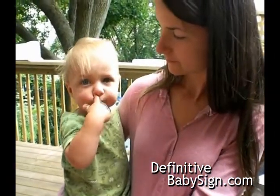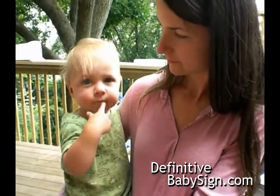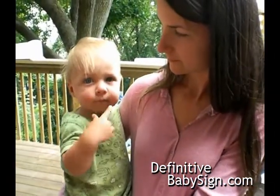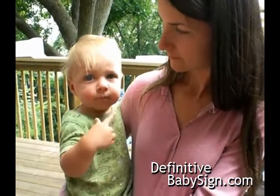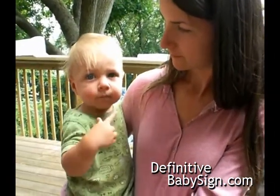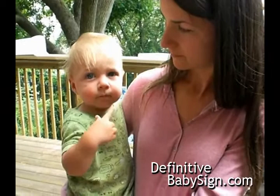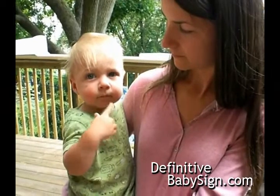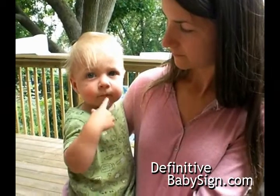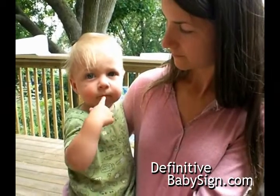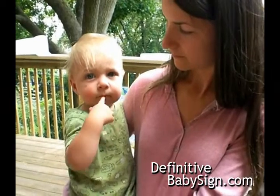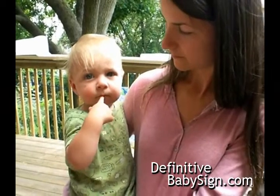Holden, you do all done?